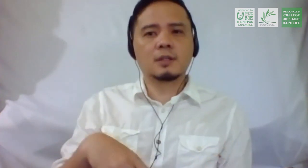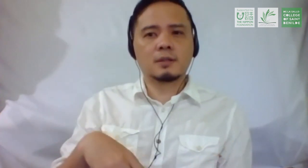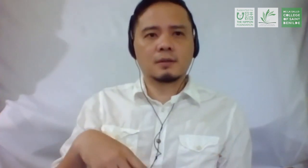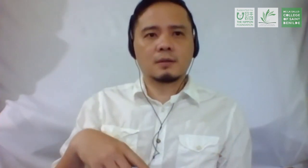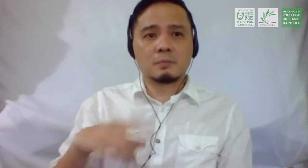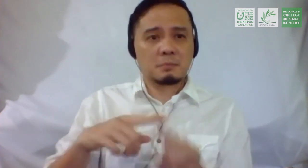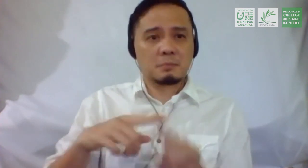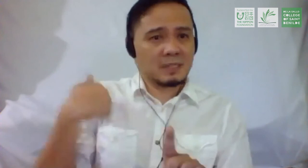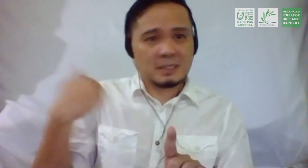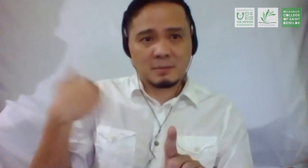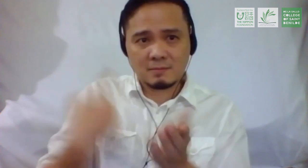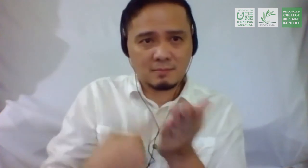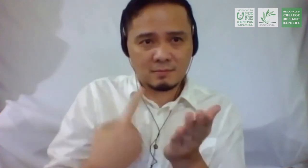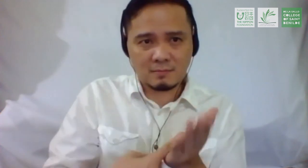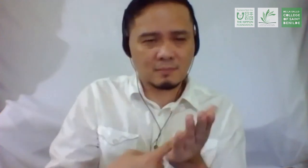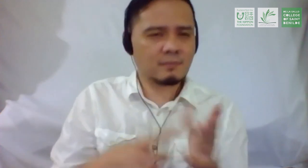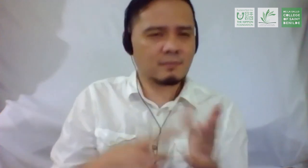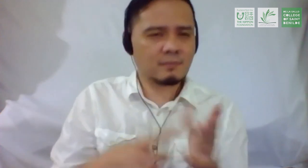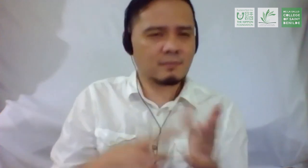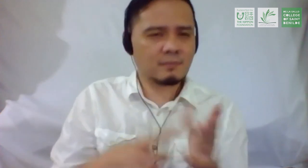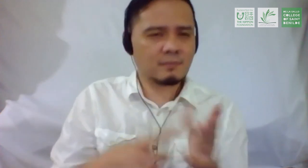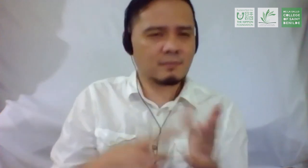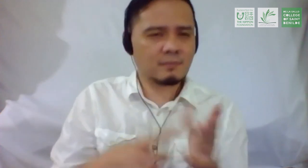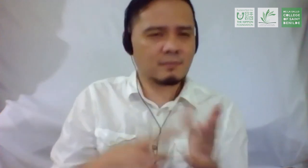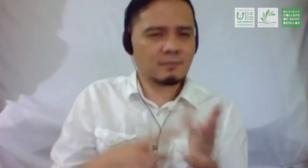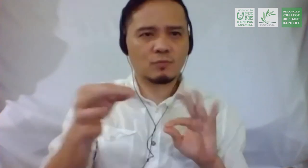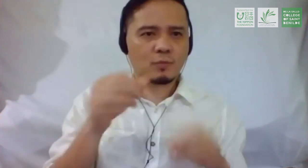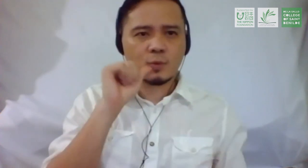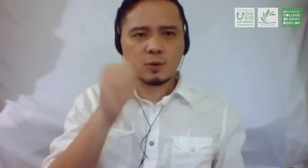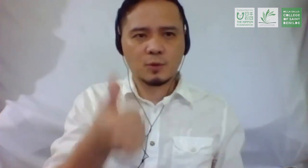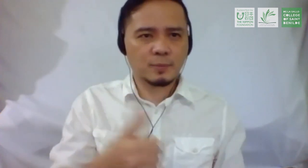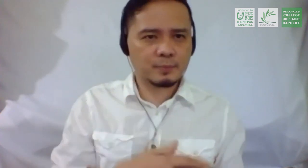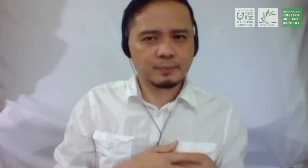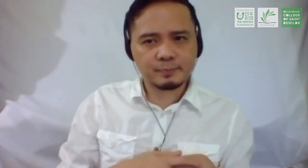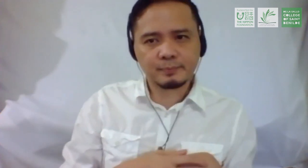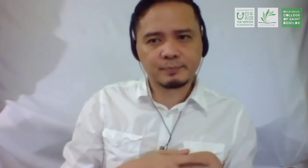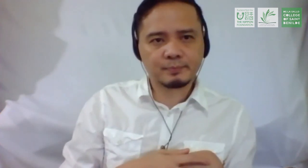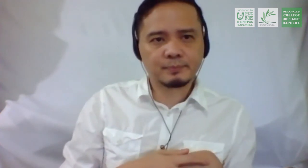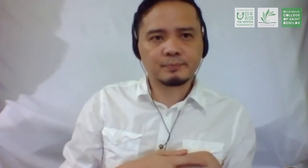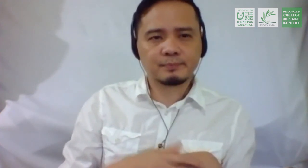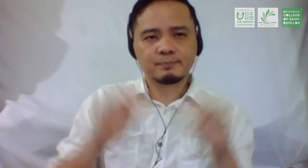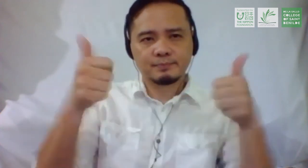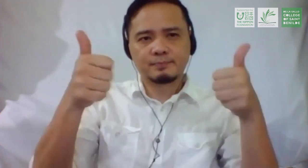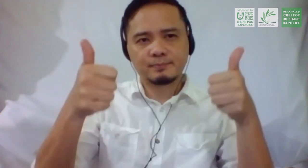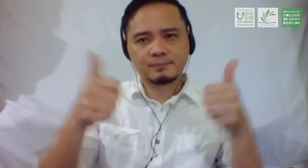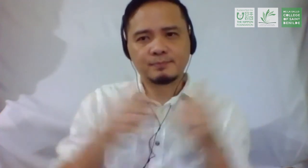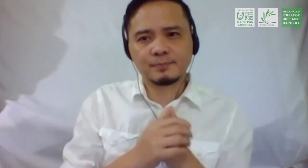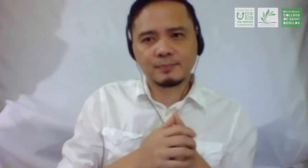4 today, but that's okay. You have until tomorrow to send it out.